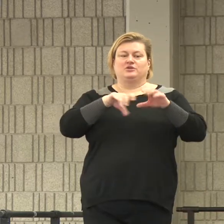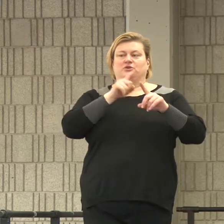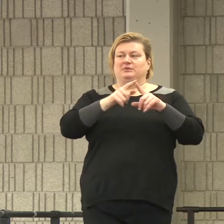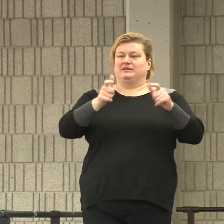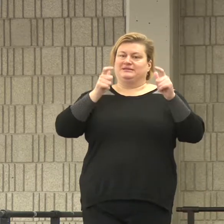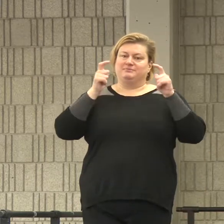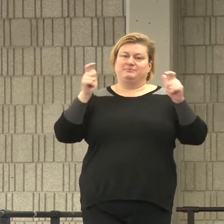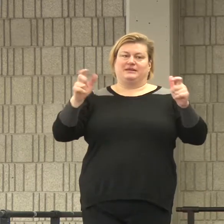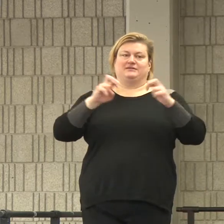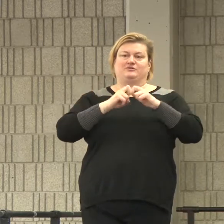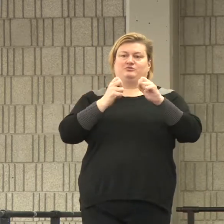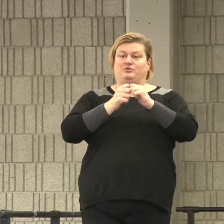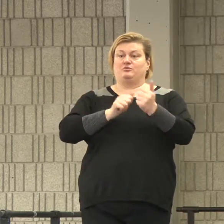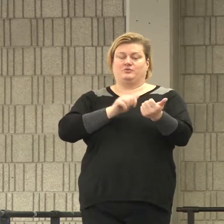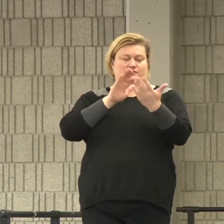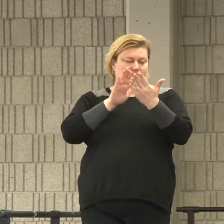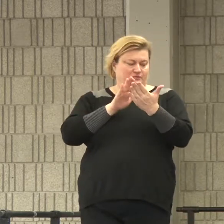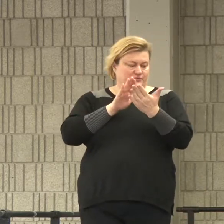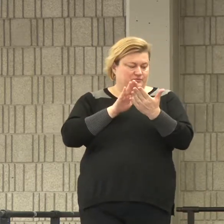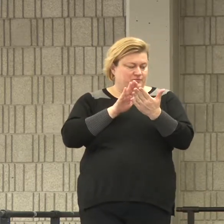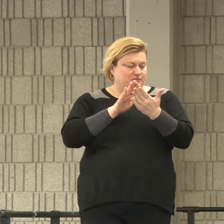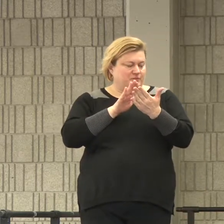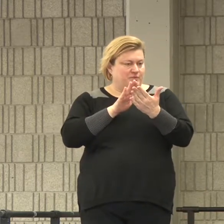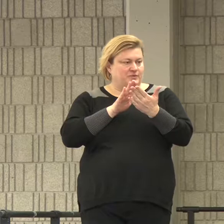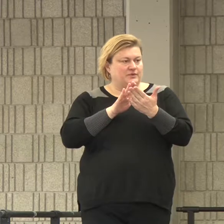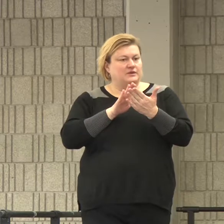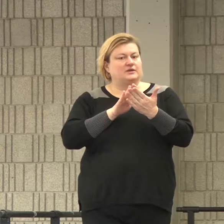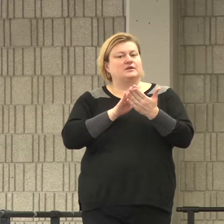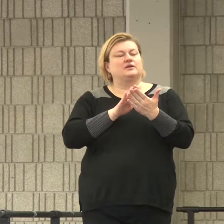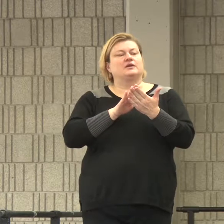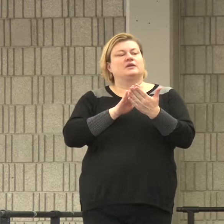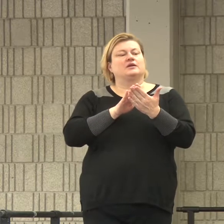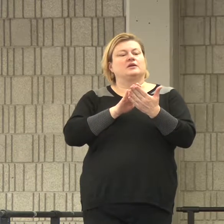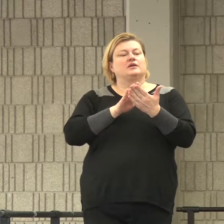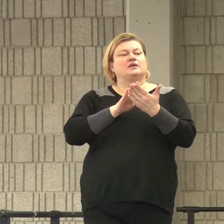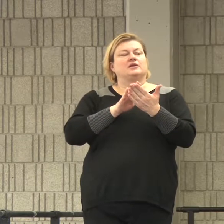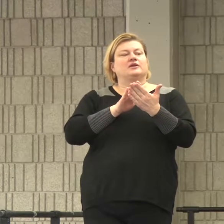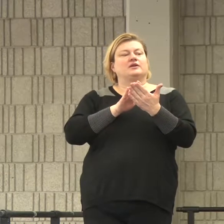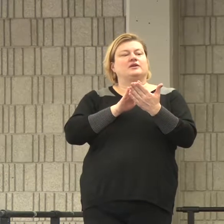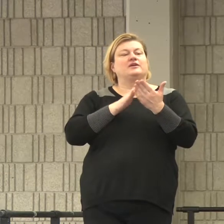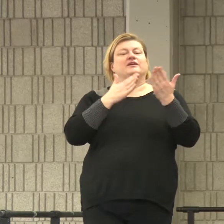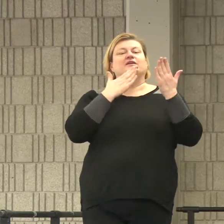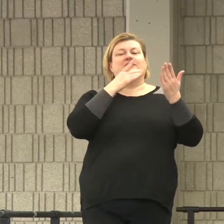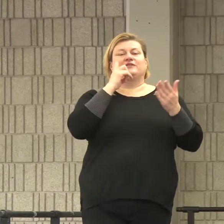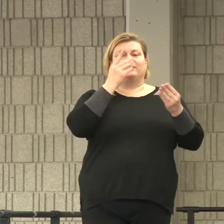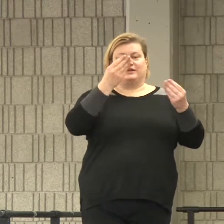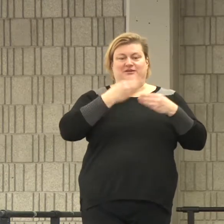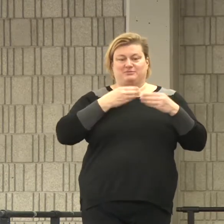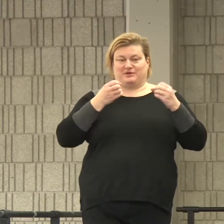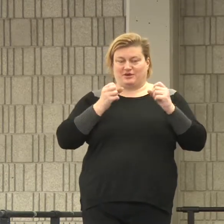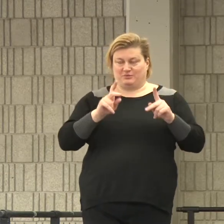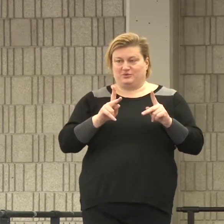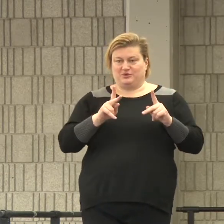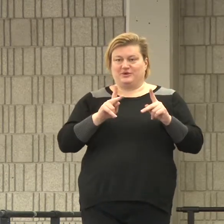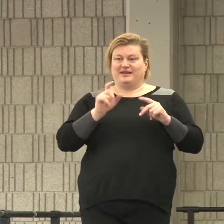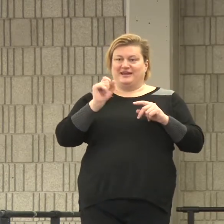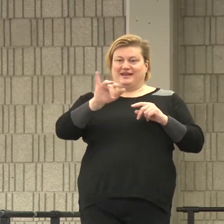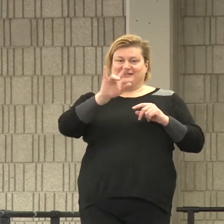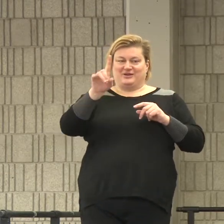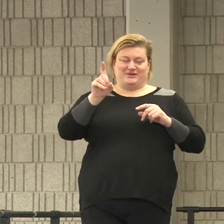problem that we face? So, thank you for giving me the opportunity to ask that provocative